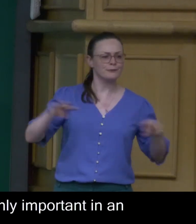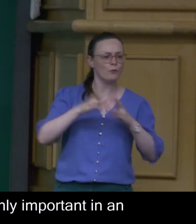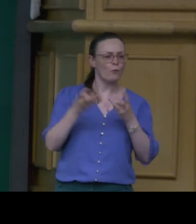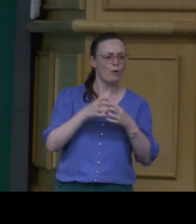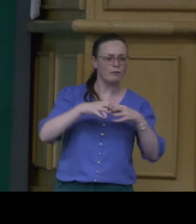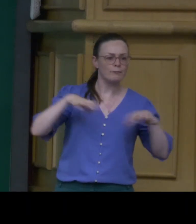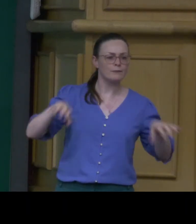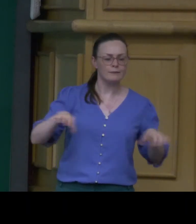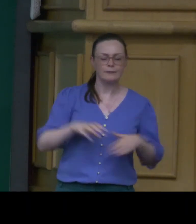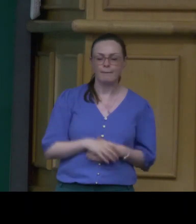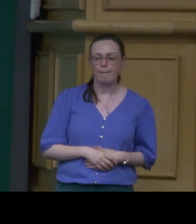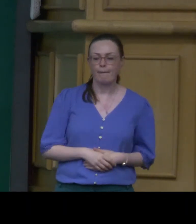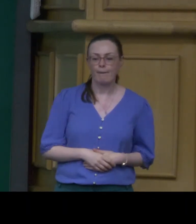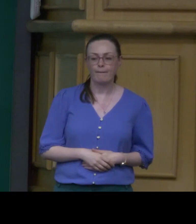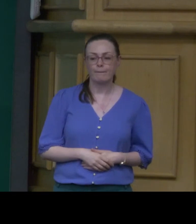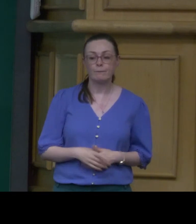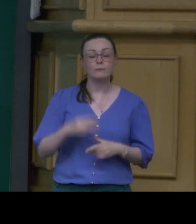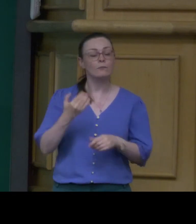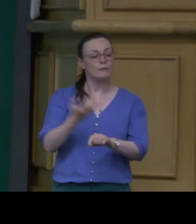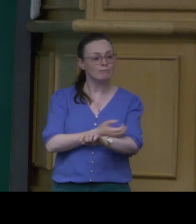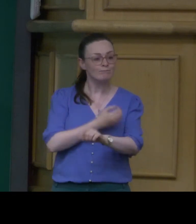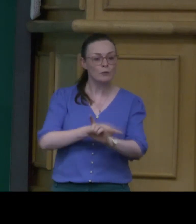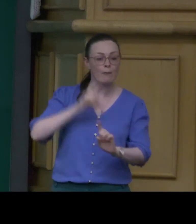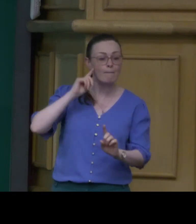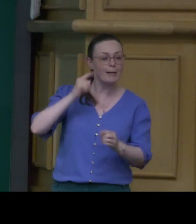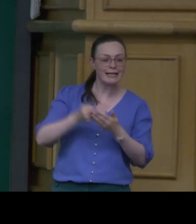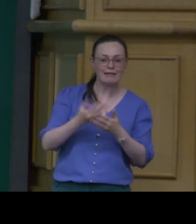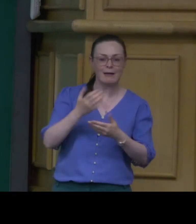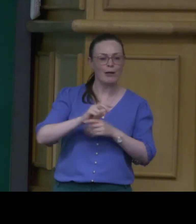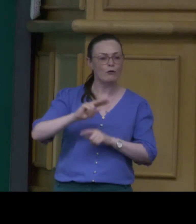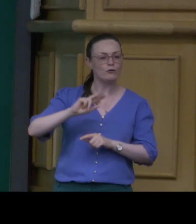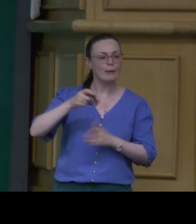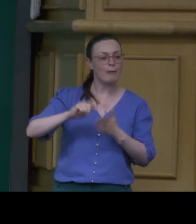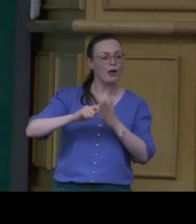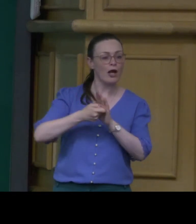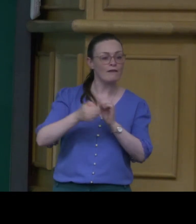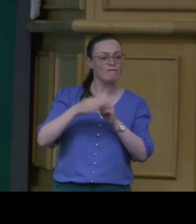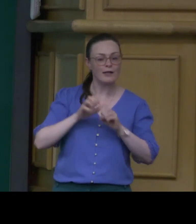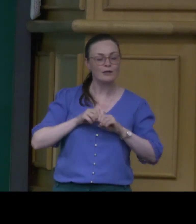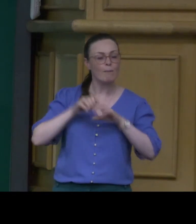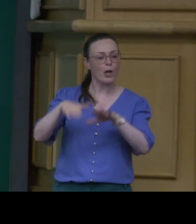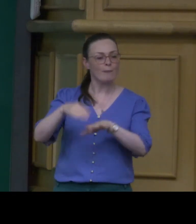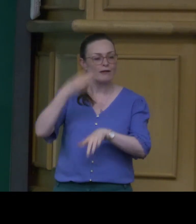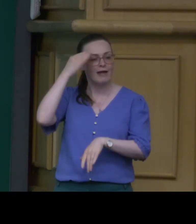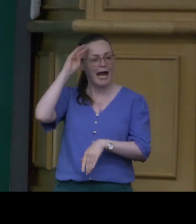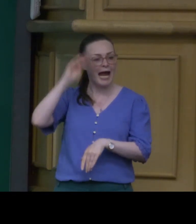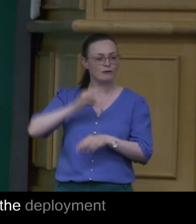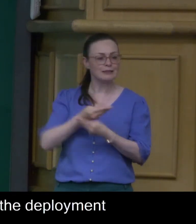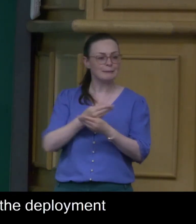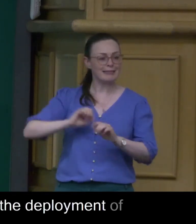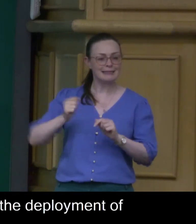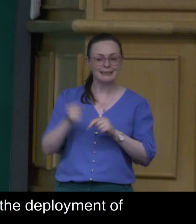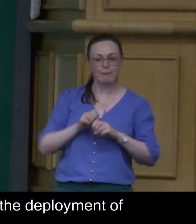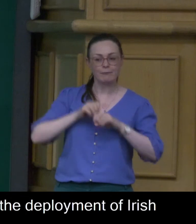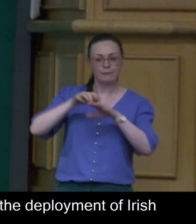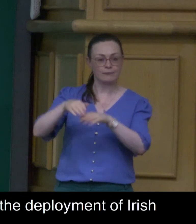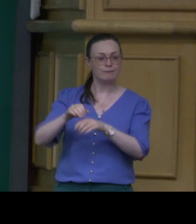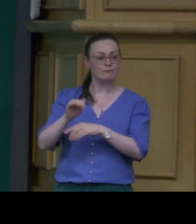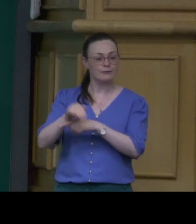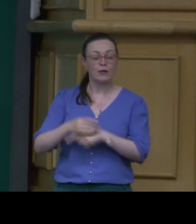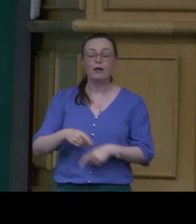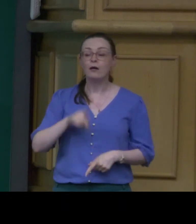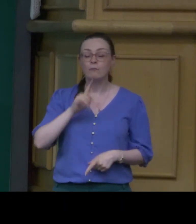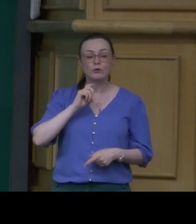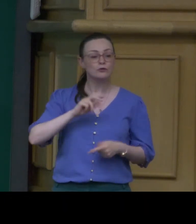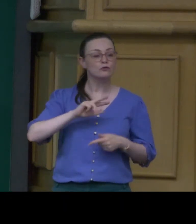world. We continue to believe in a triple lock for the deployment of Irish peacekeepers abroad, but